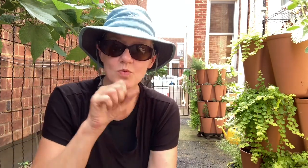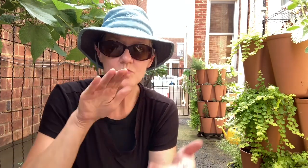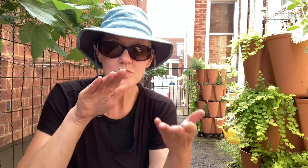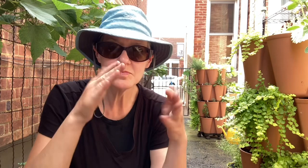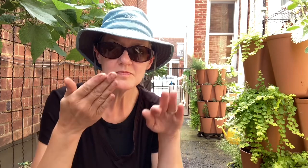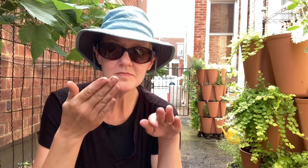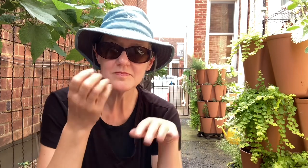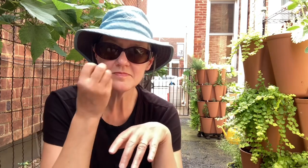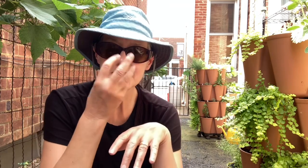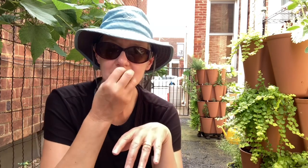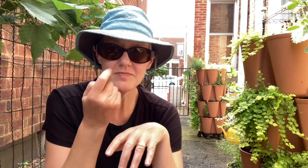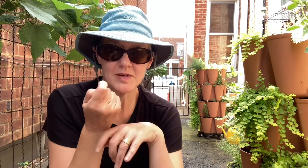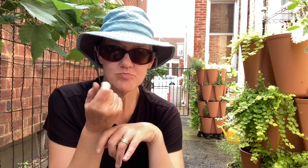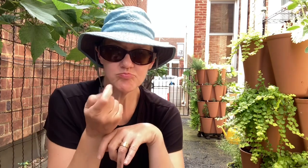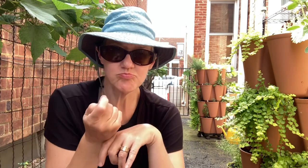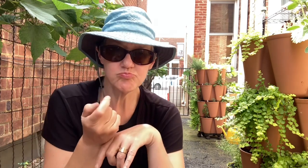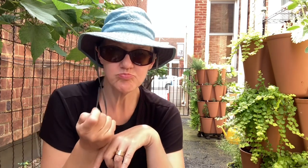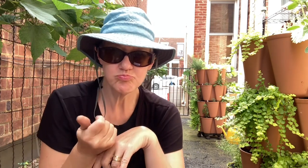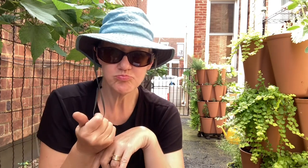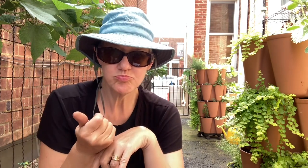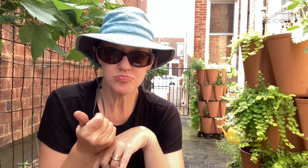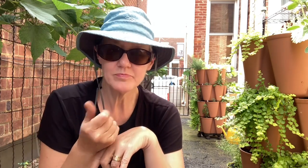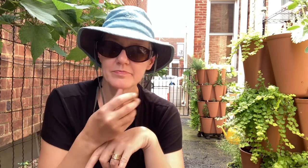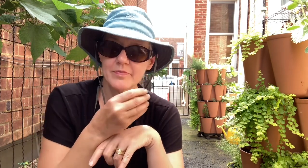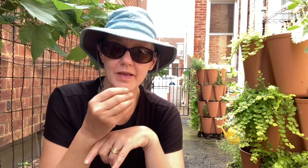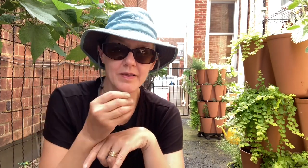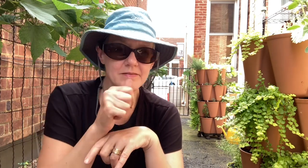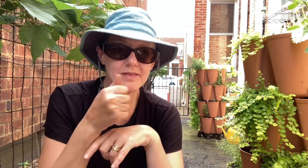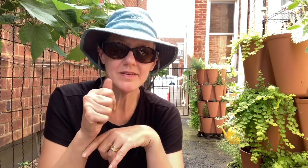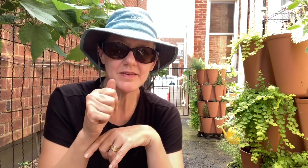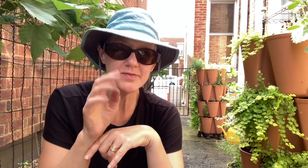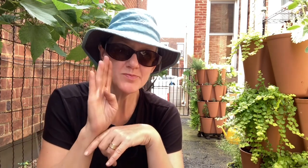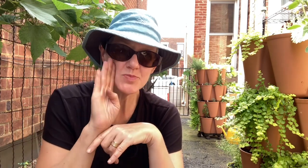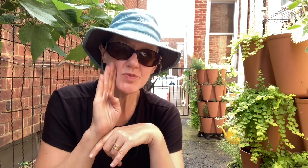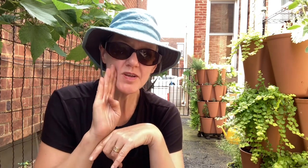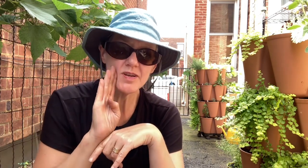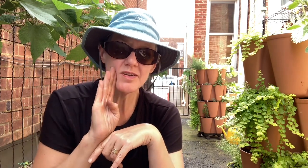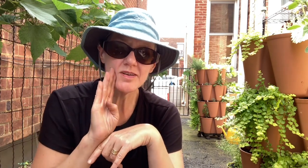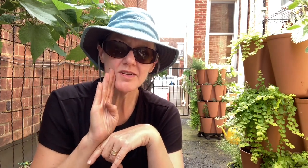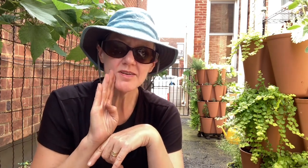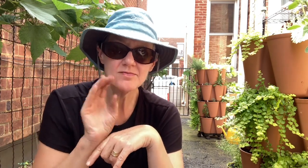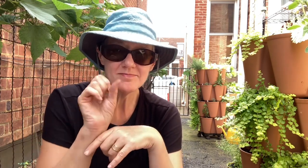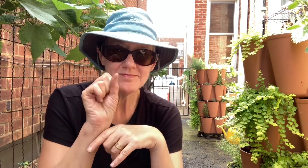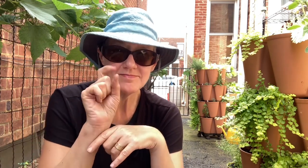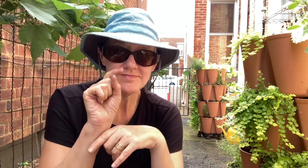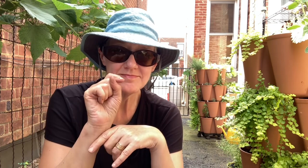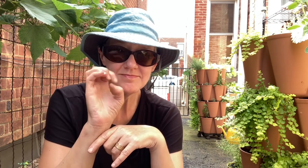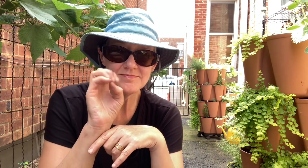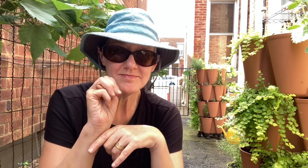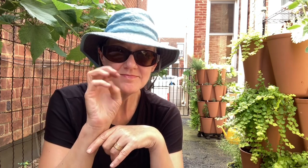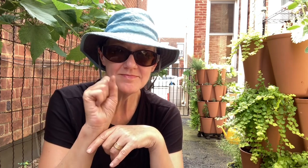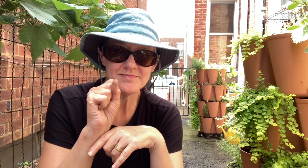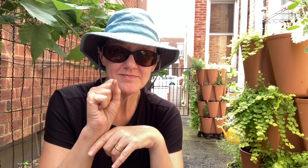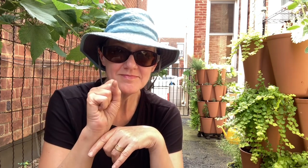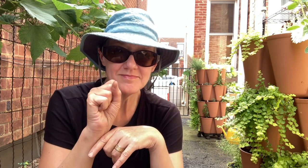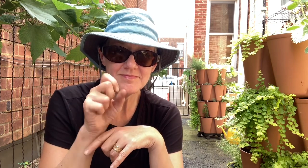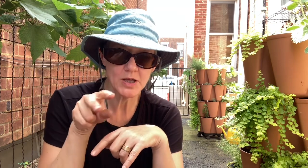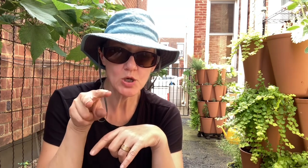And I do remove the old spent flowers and any brown, dead